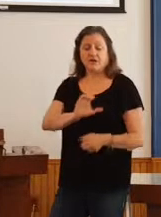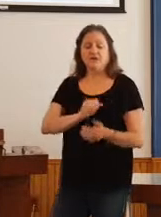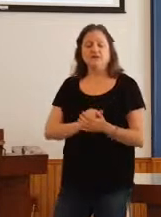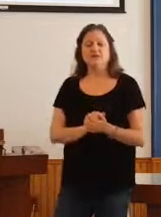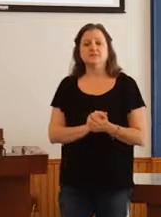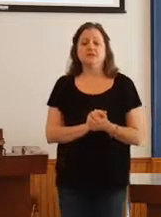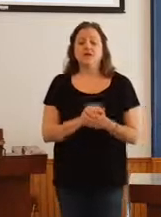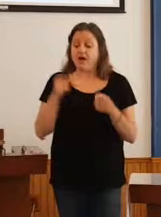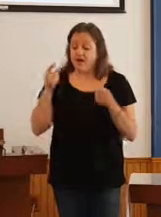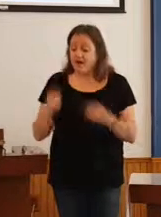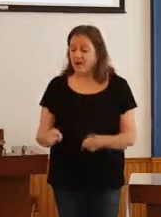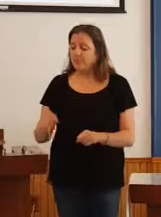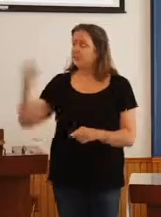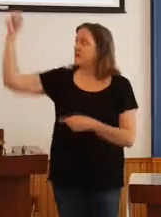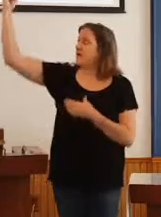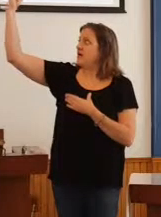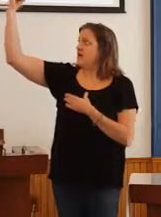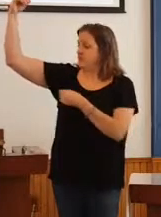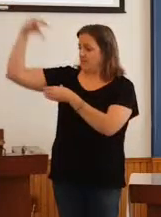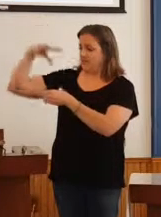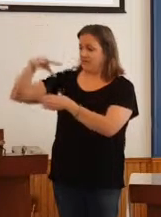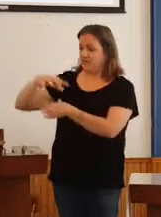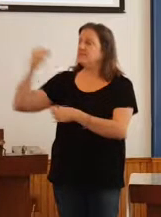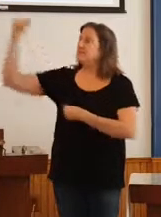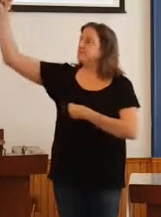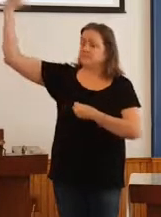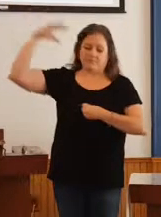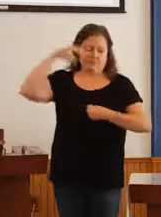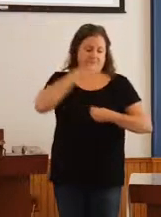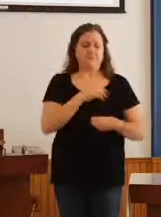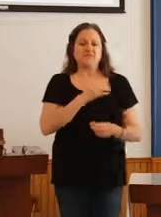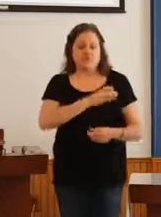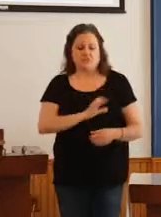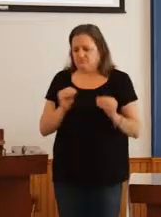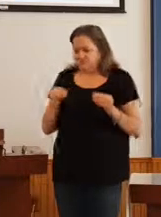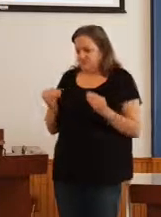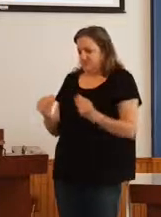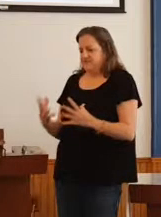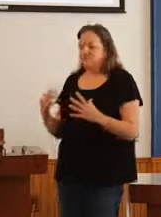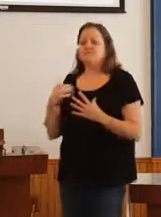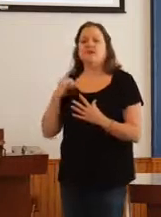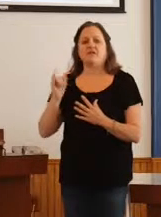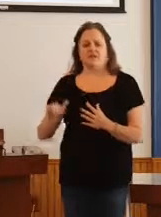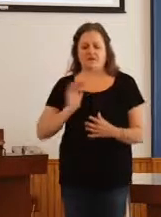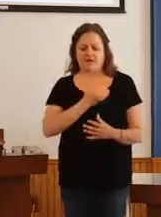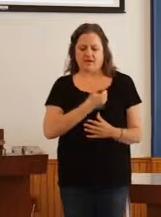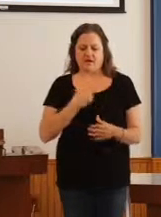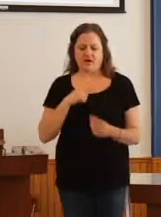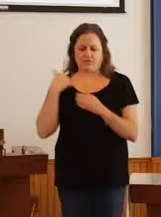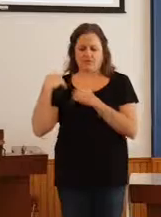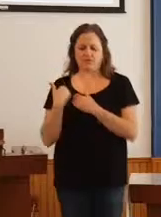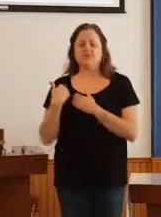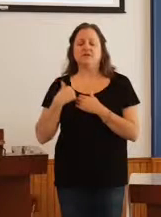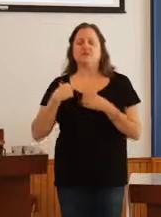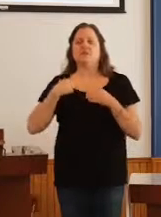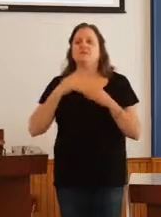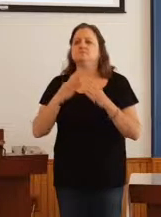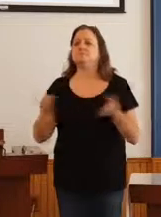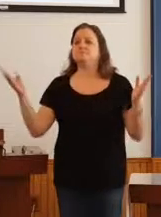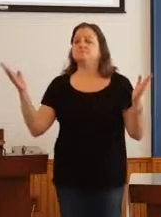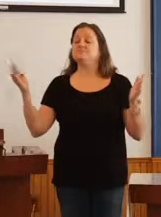spirit came upon them. That's the same kind of thing we are called to do today. Pride is coming up